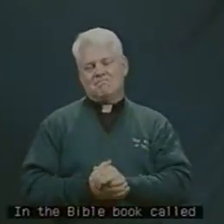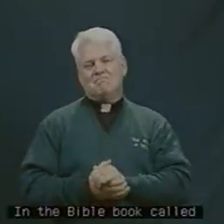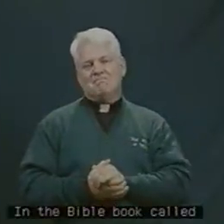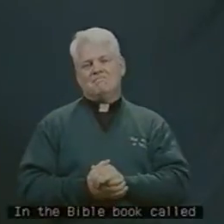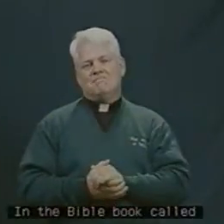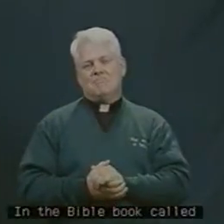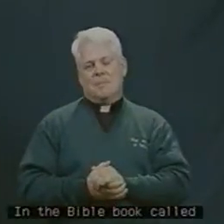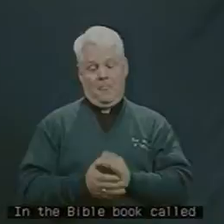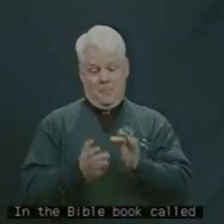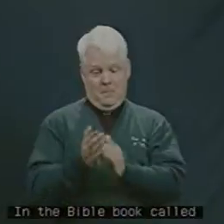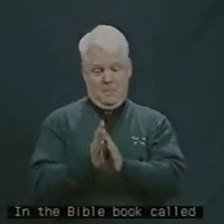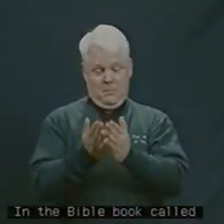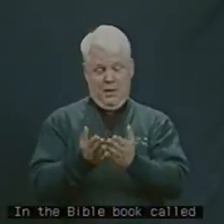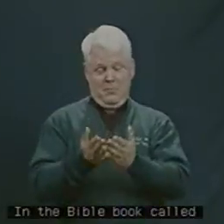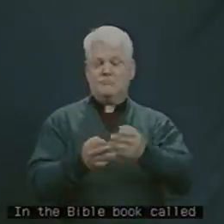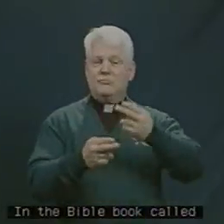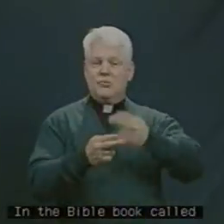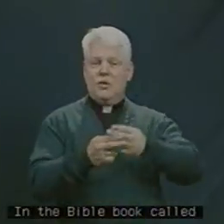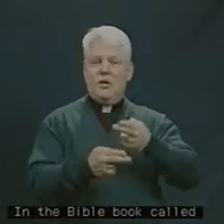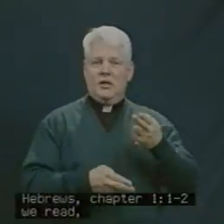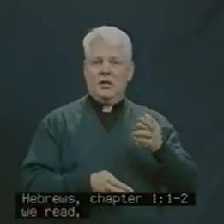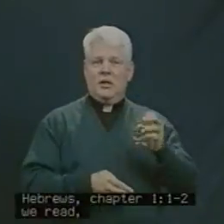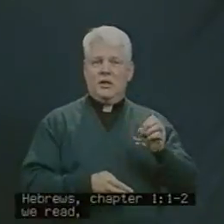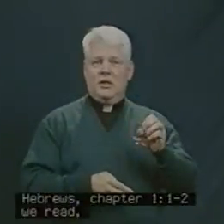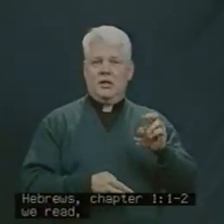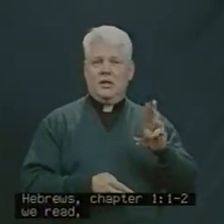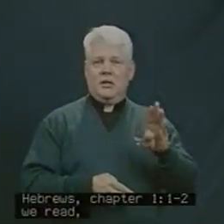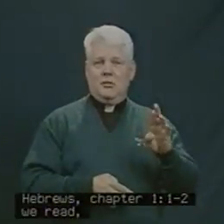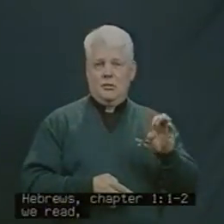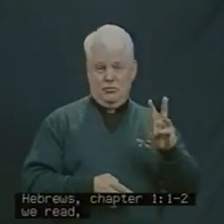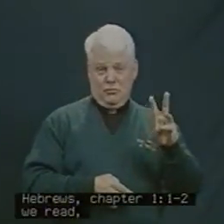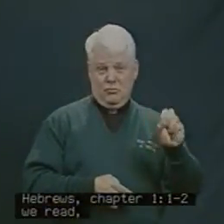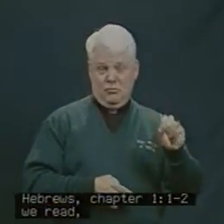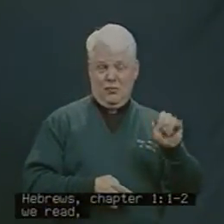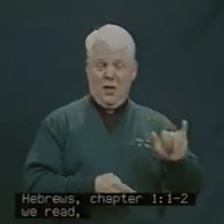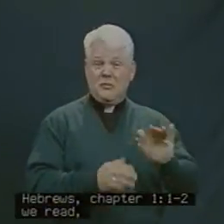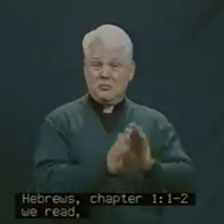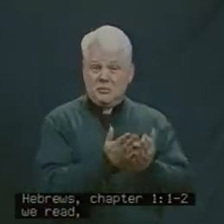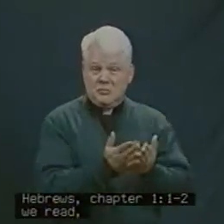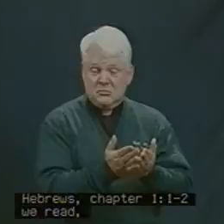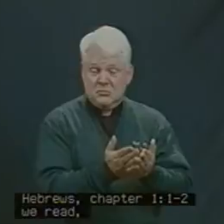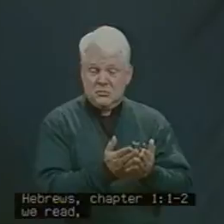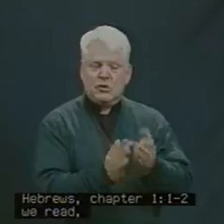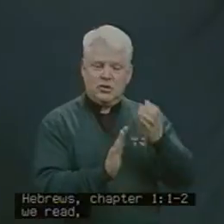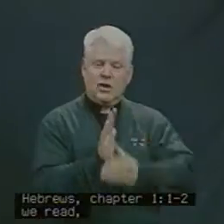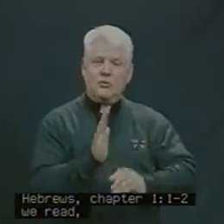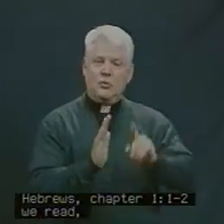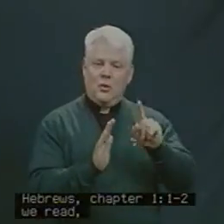In the Bible book, called Hebrews, chapter 1, 1-2, we read,